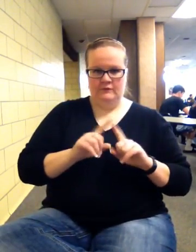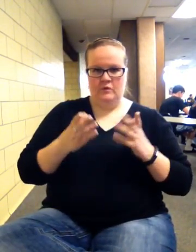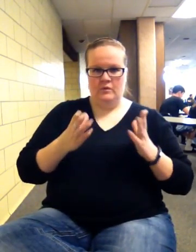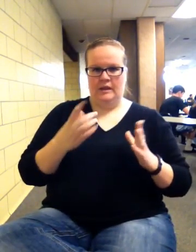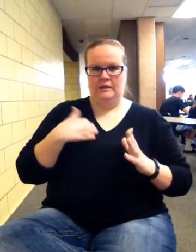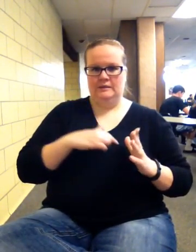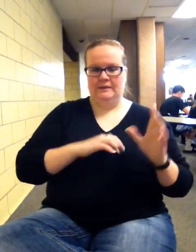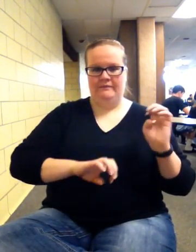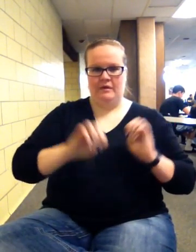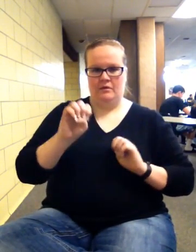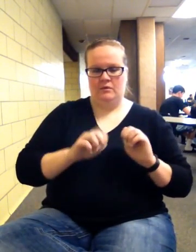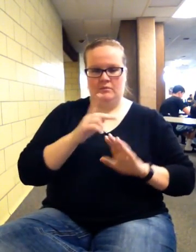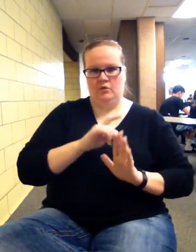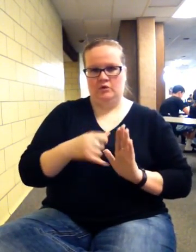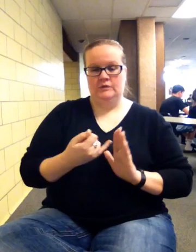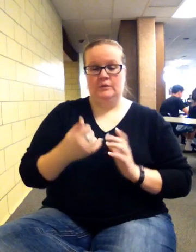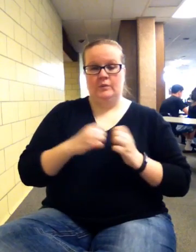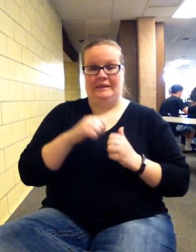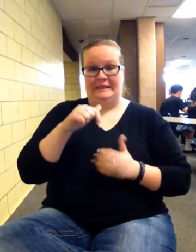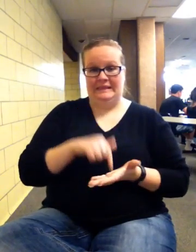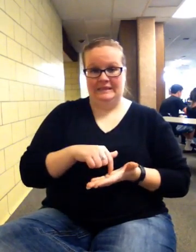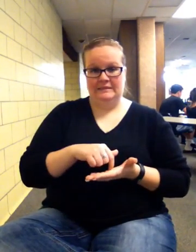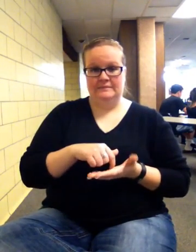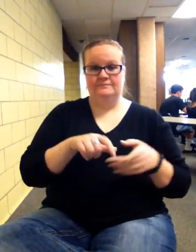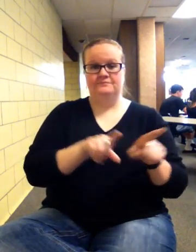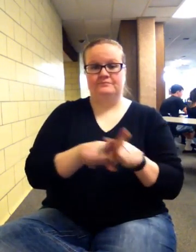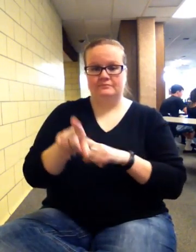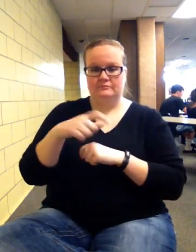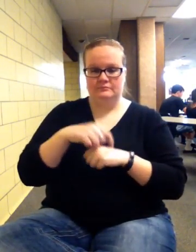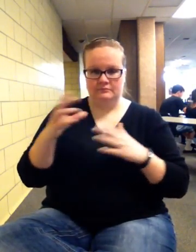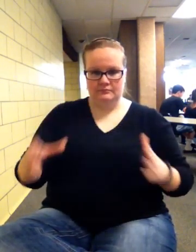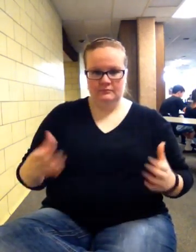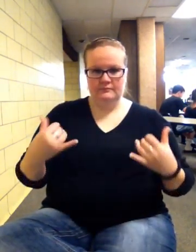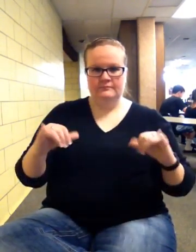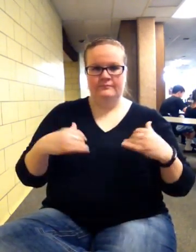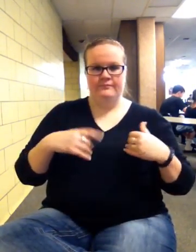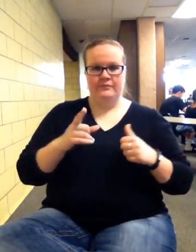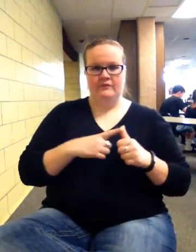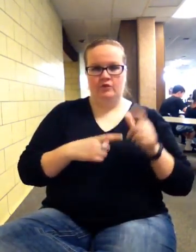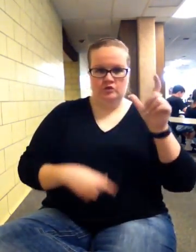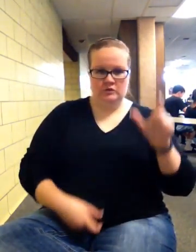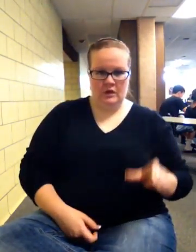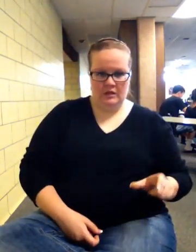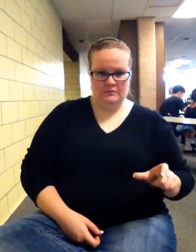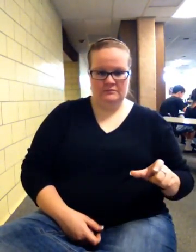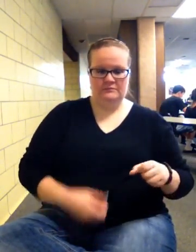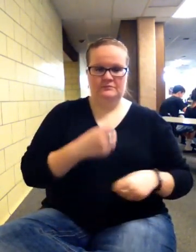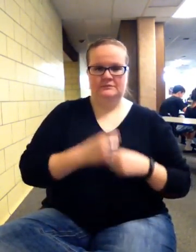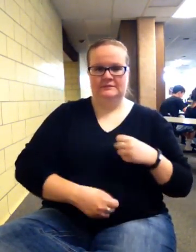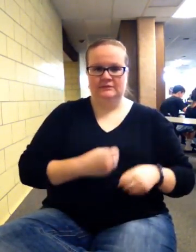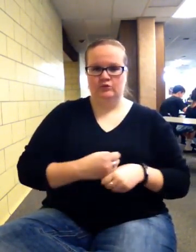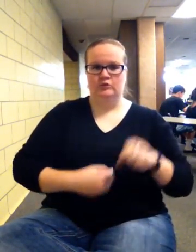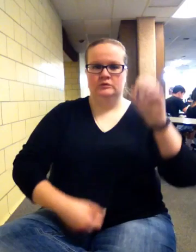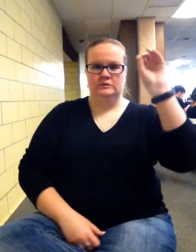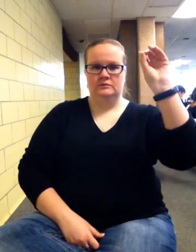So in this one, what's happening is same timeline. So we still have this first column where we've got the year, zero through eight. We